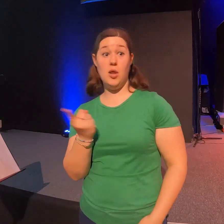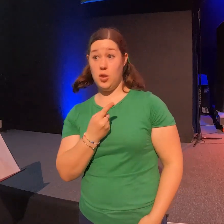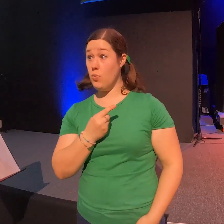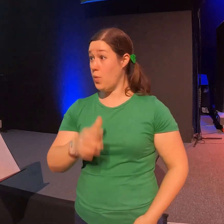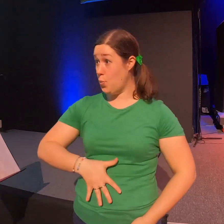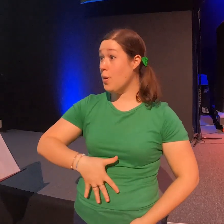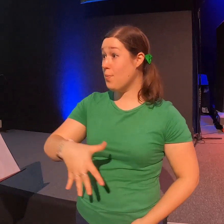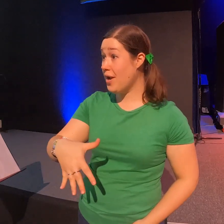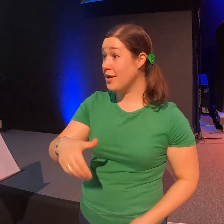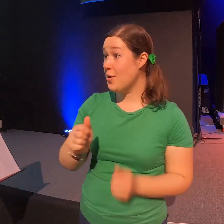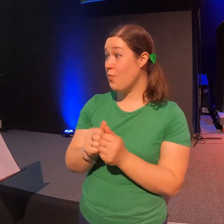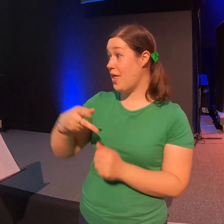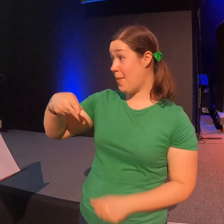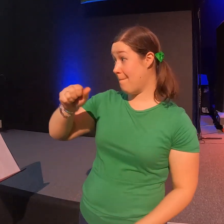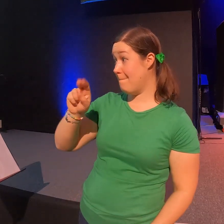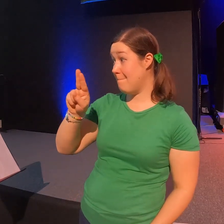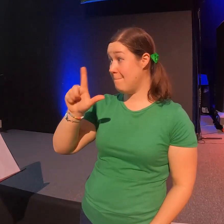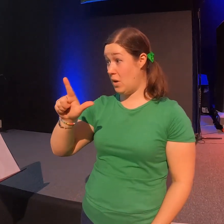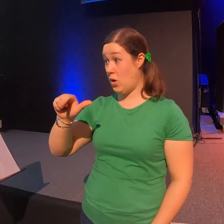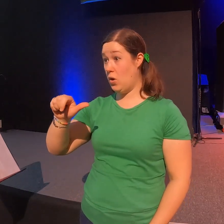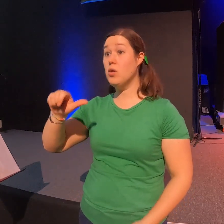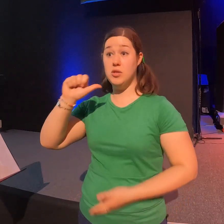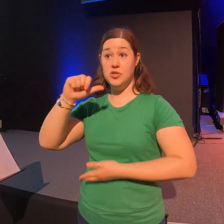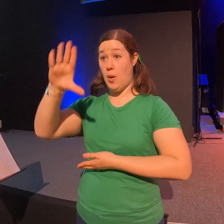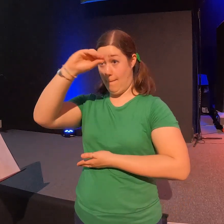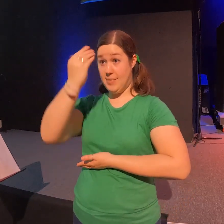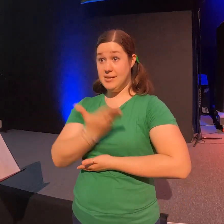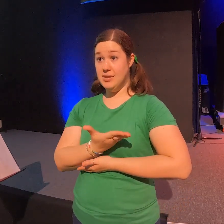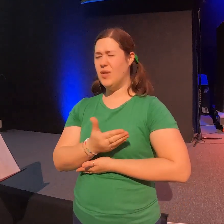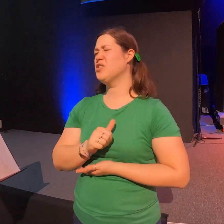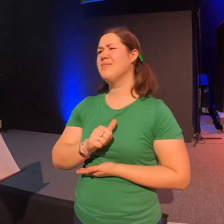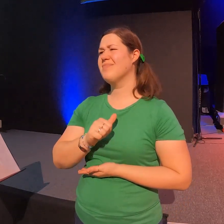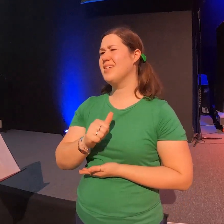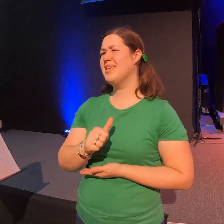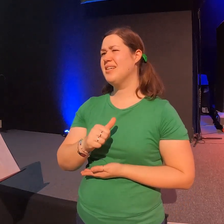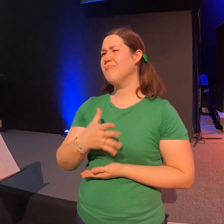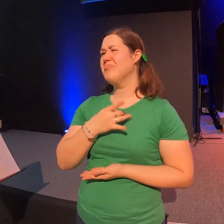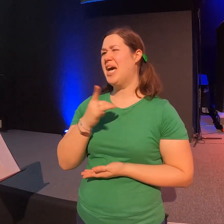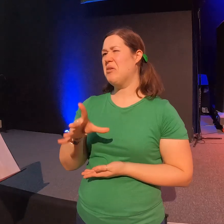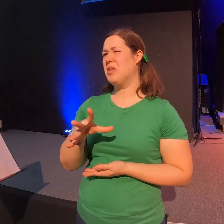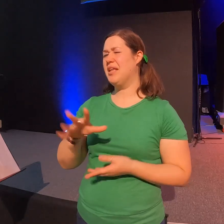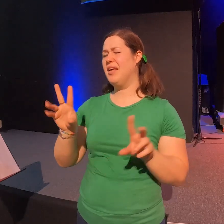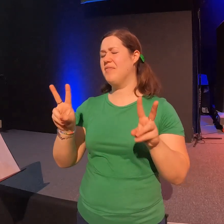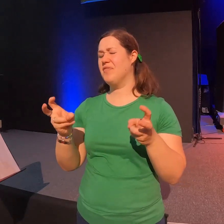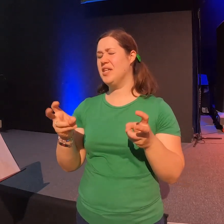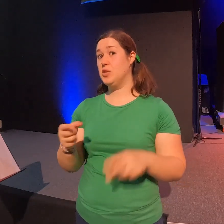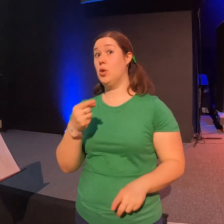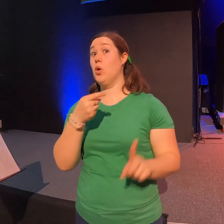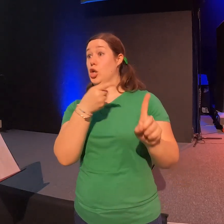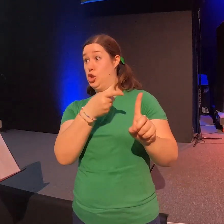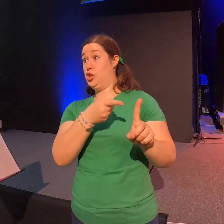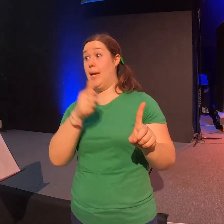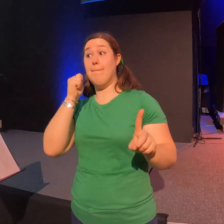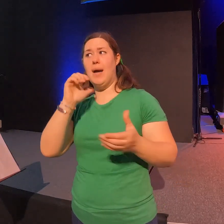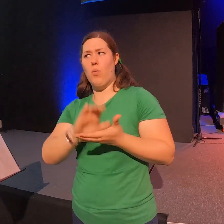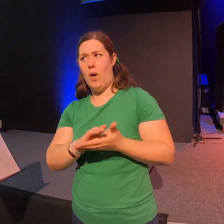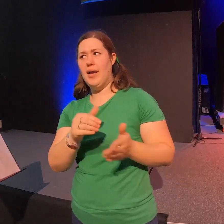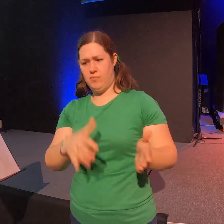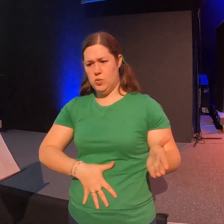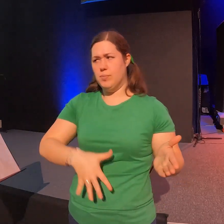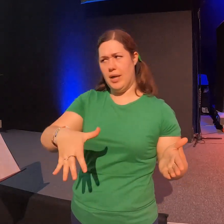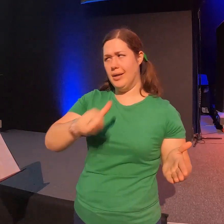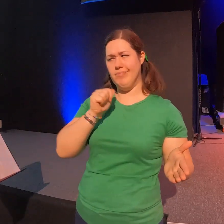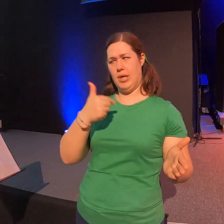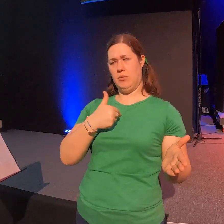She's the one that went through the tough part, okay? But it was great. Imagine going, having that experience.